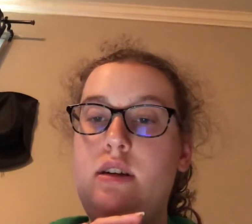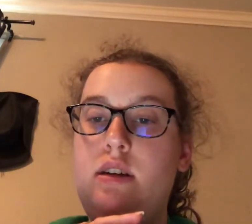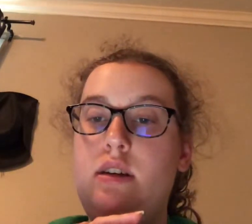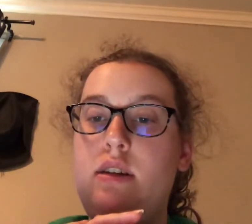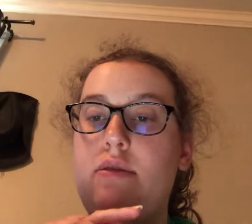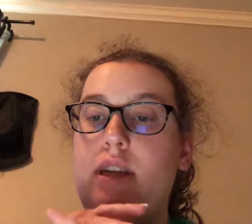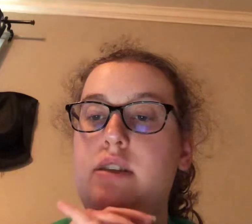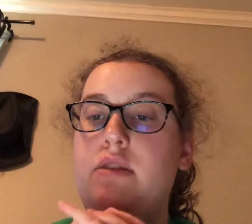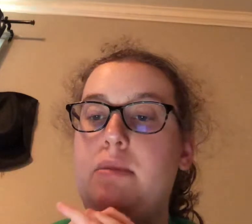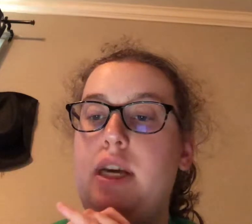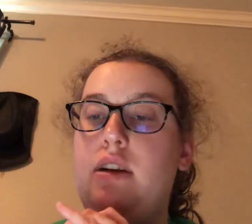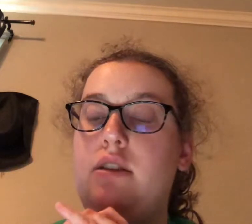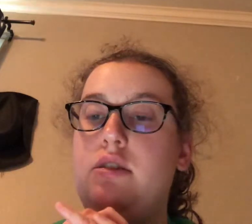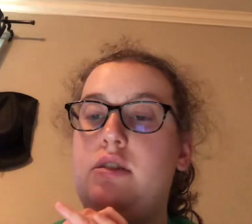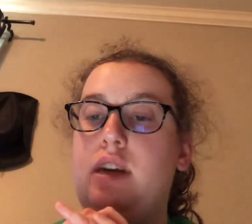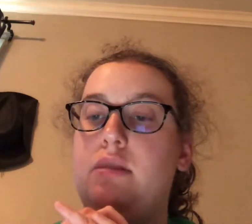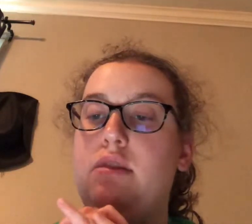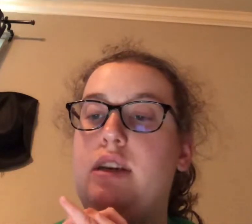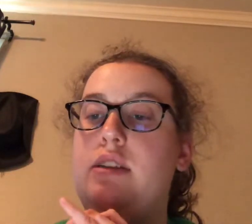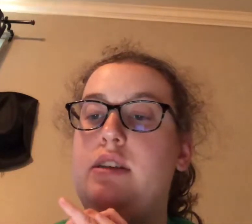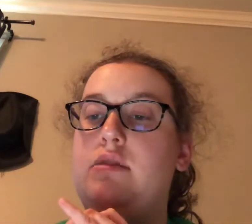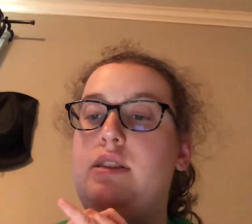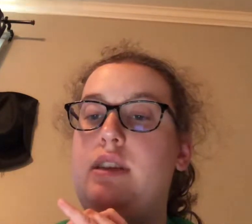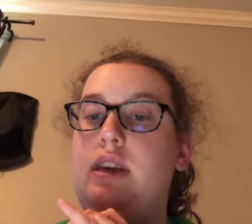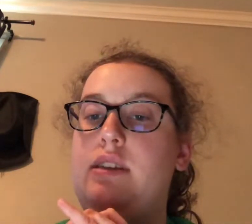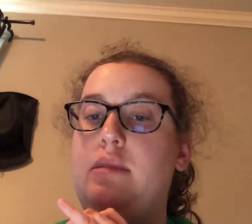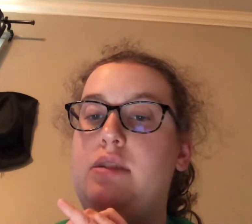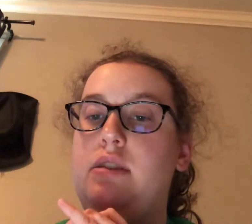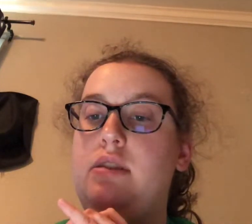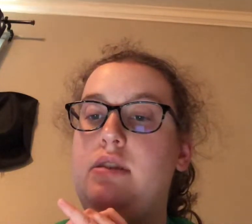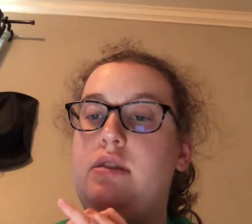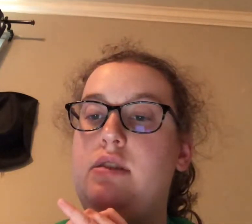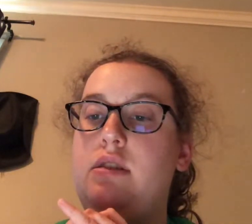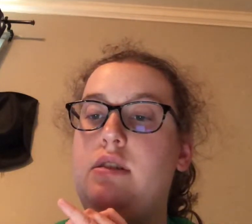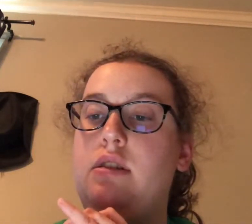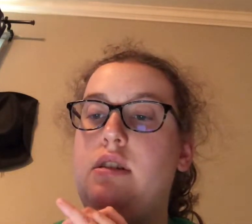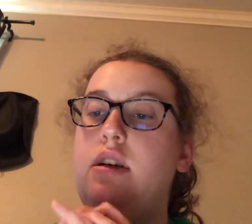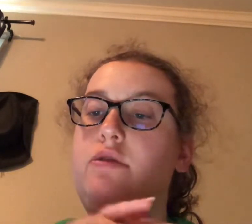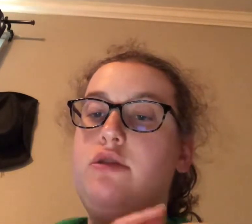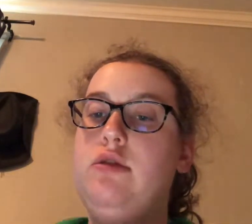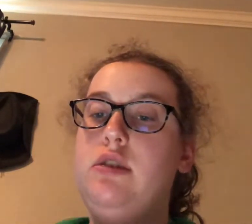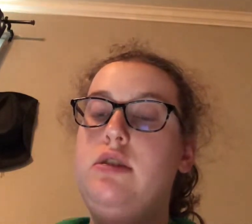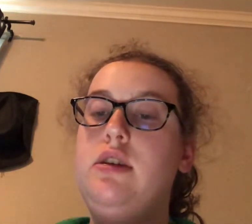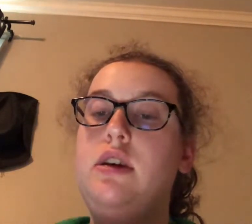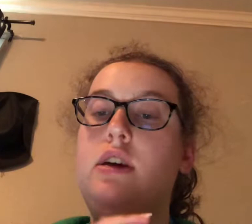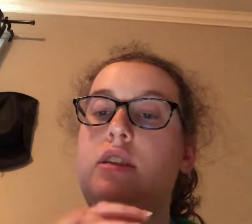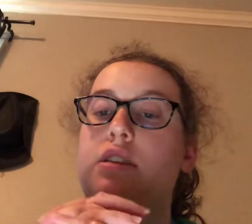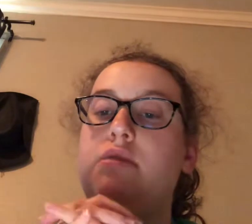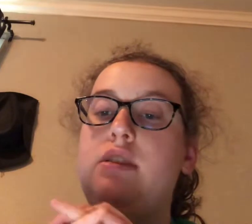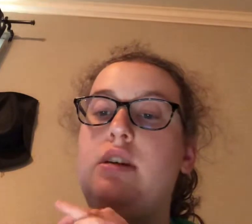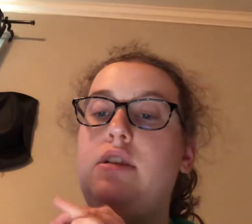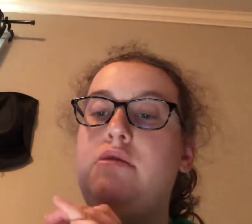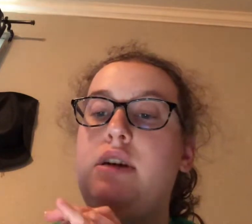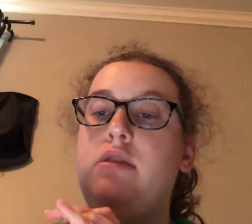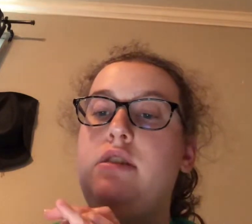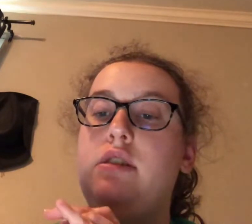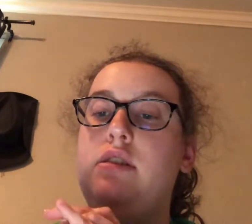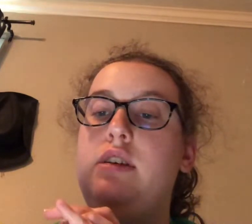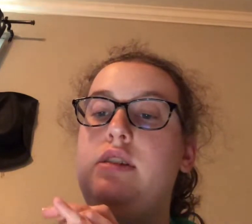The rest of them had understandable lessons with the exceptions, of course. This was an all-around good season